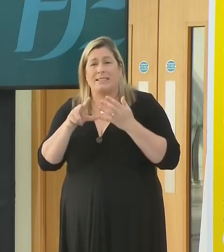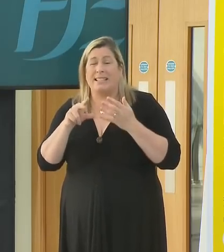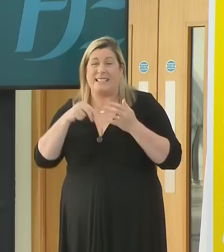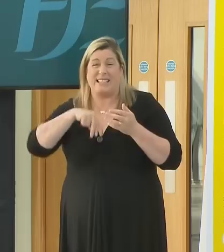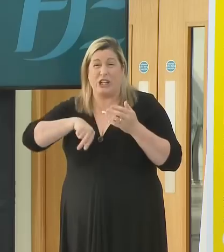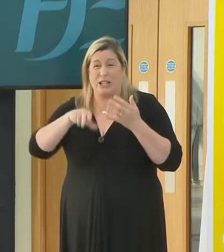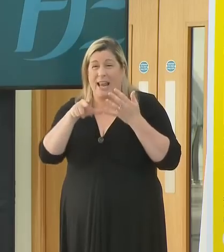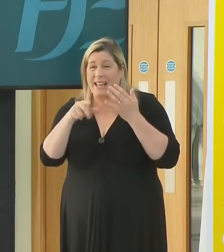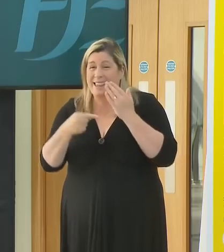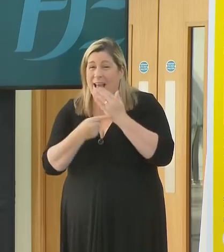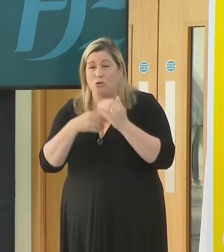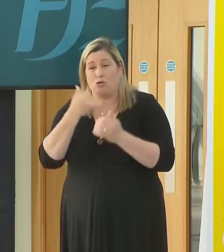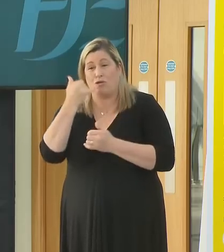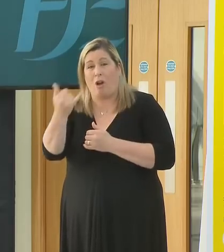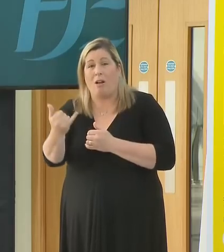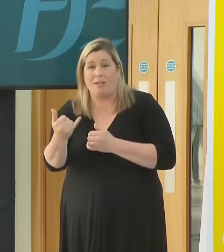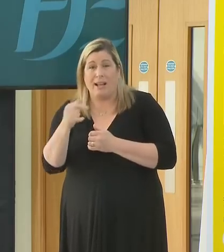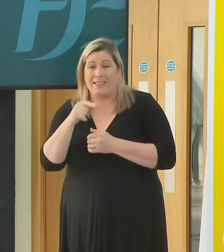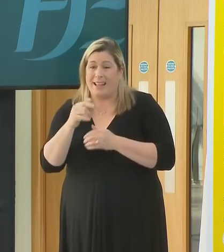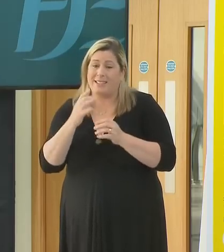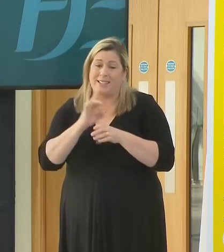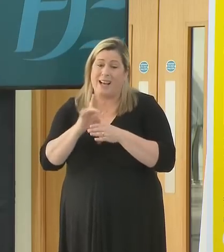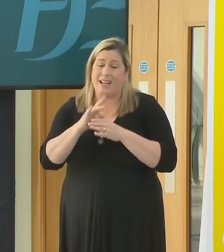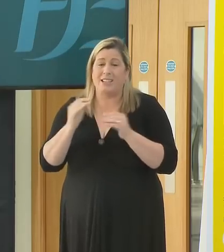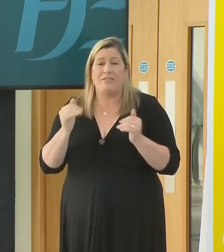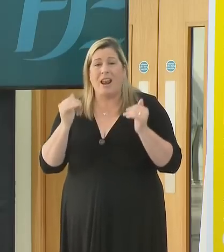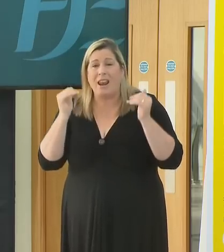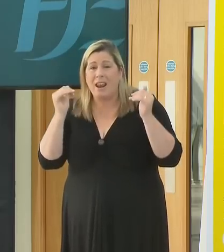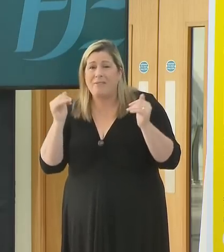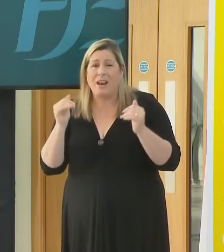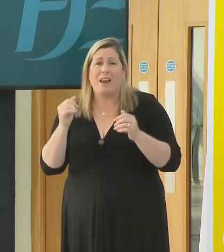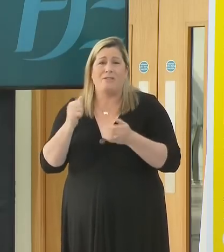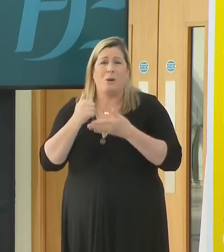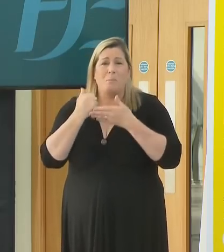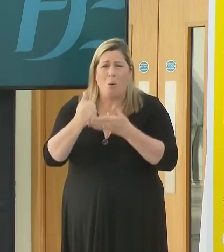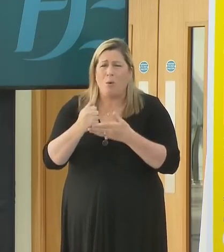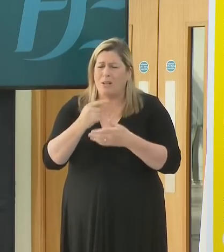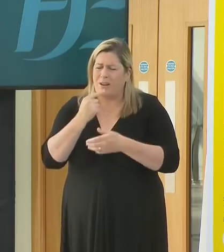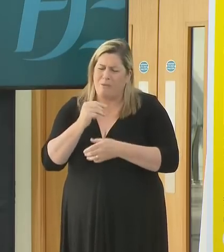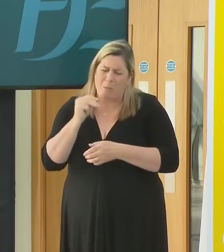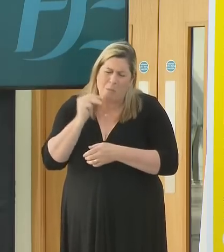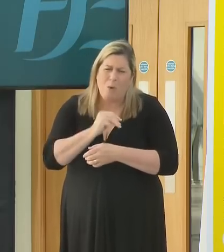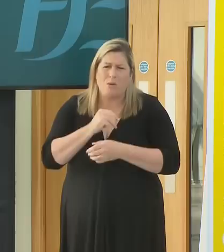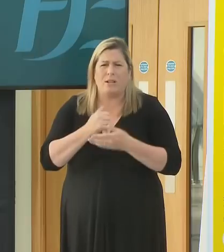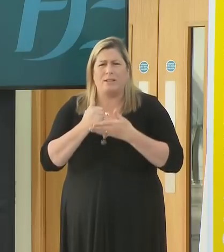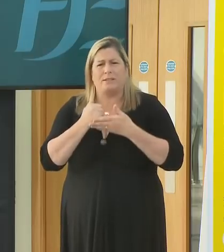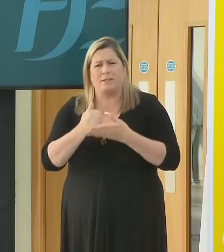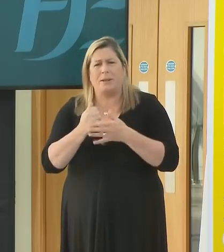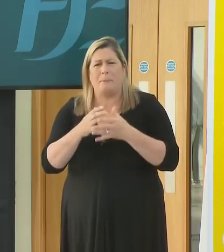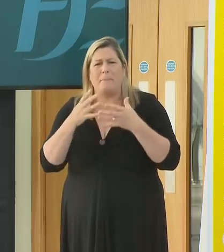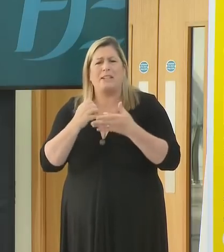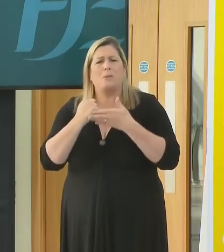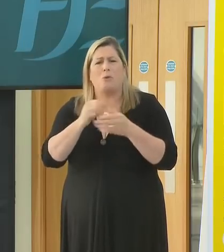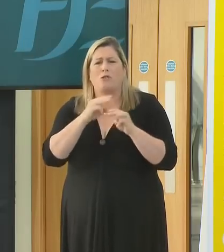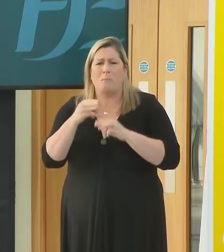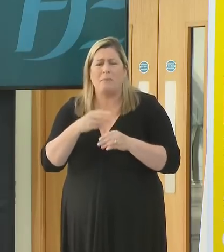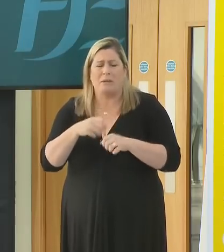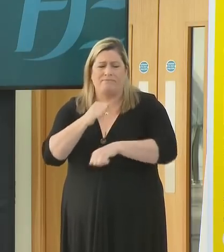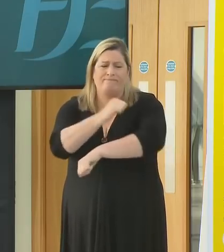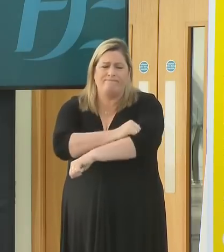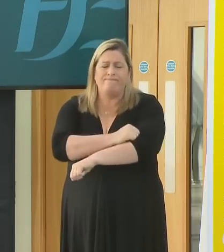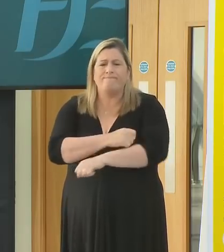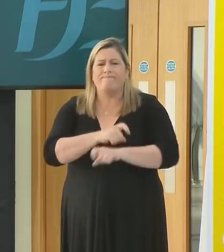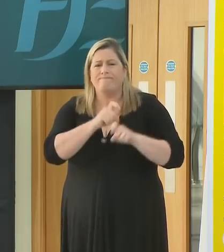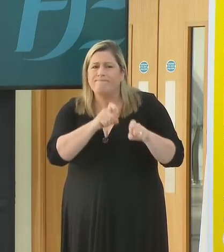people. And again, that's a level of support and outreach that is crucial and hugely supports people in terms of just maintaining